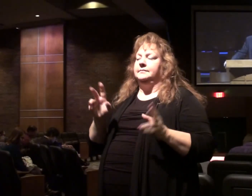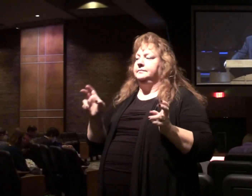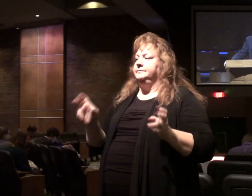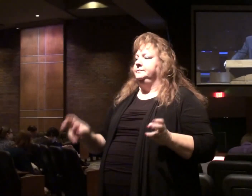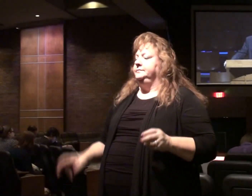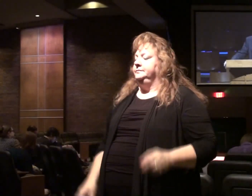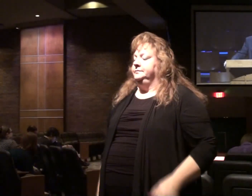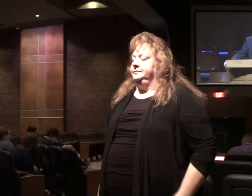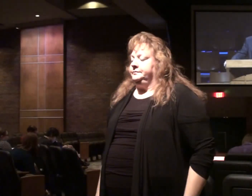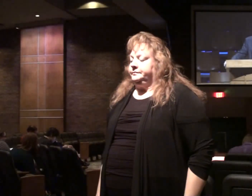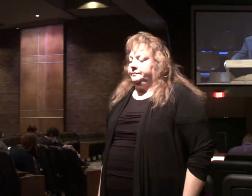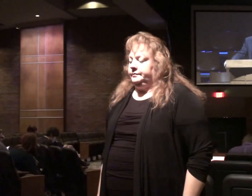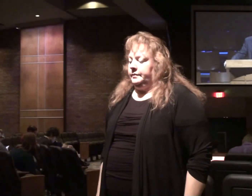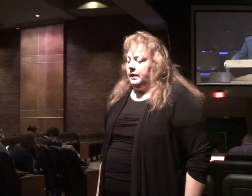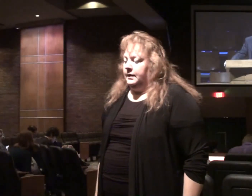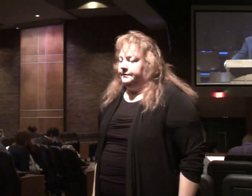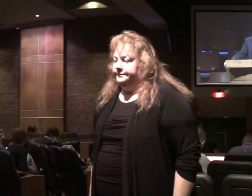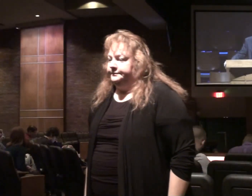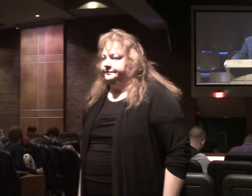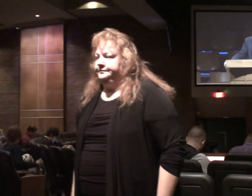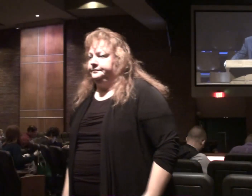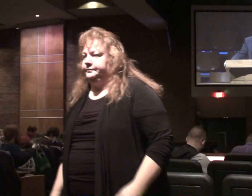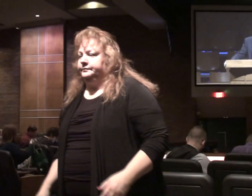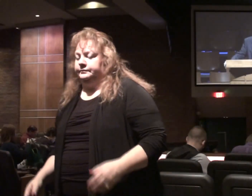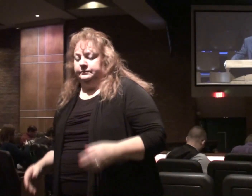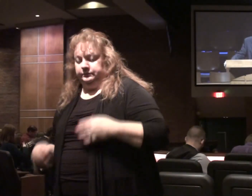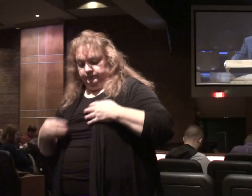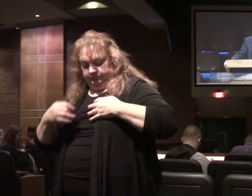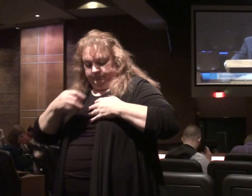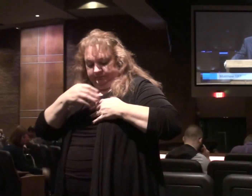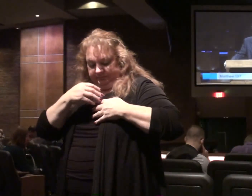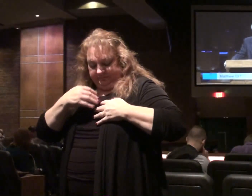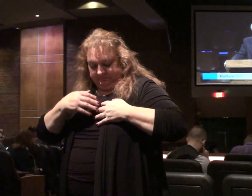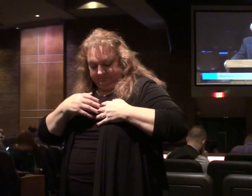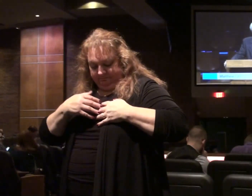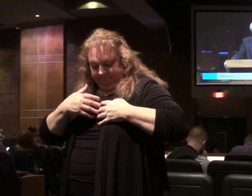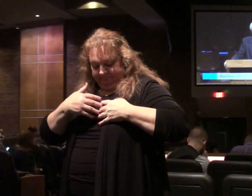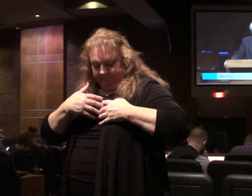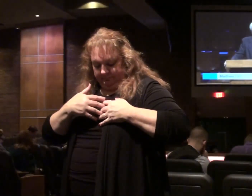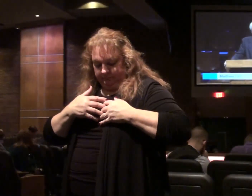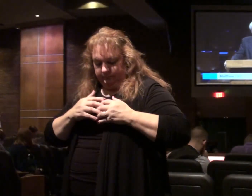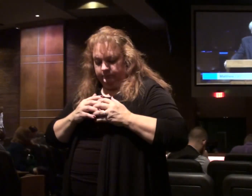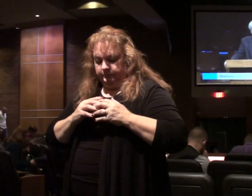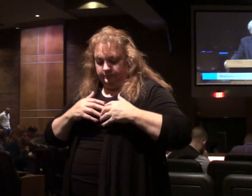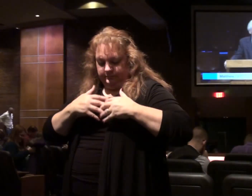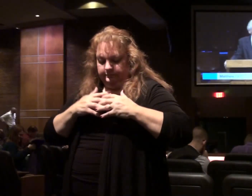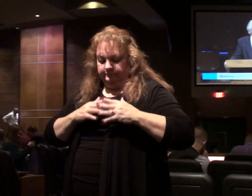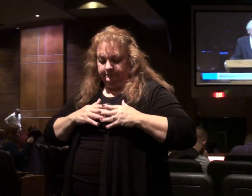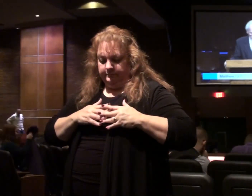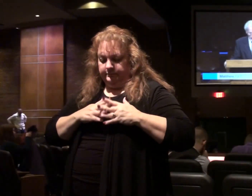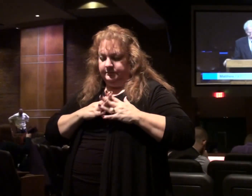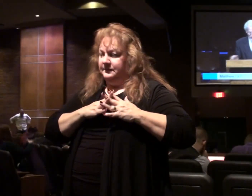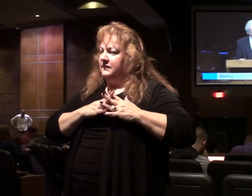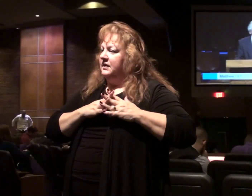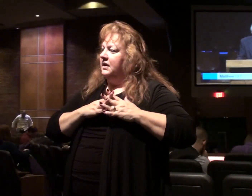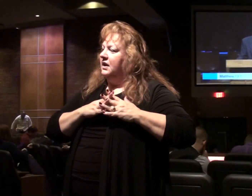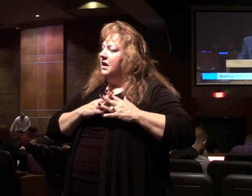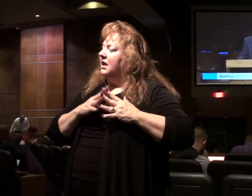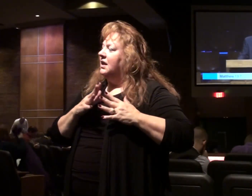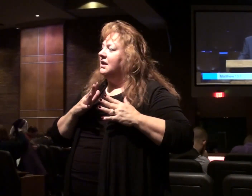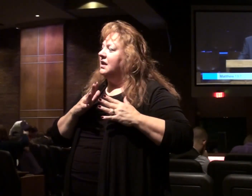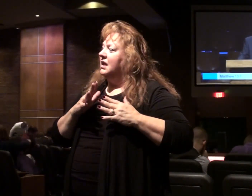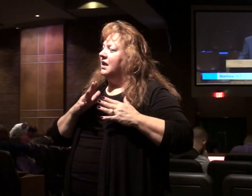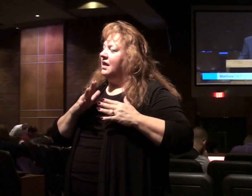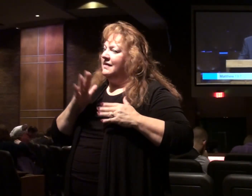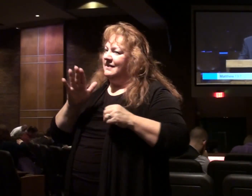Verse 7, some seed fell among the thorns came and choked them out. Call it the clutter heart because, as Christ